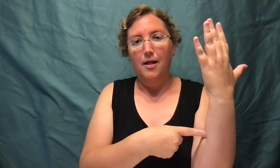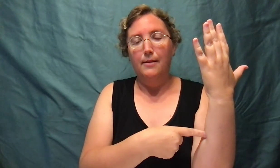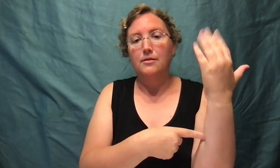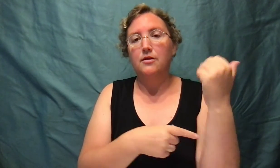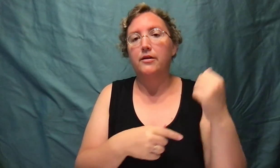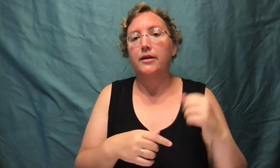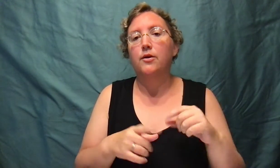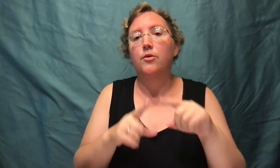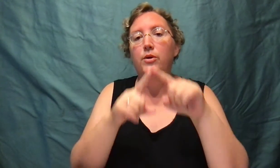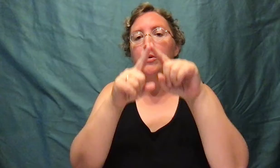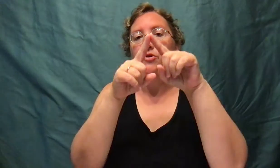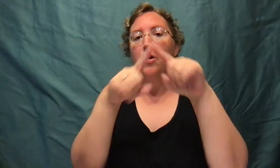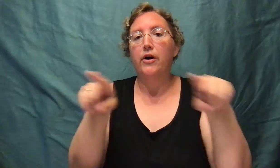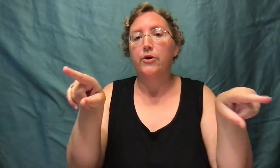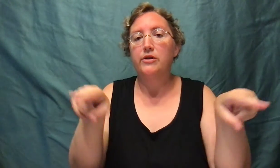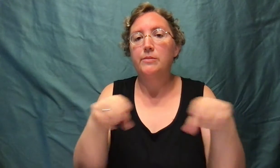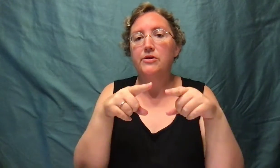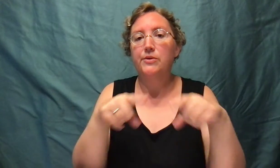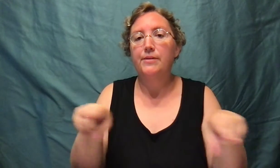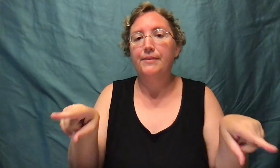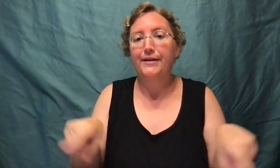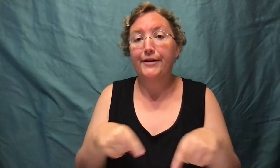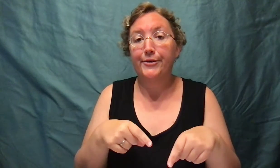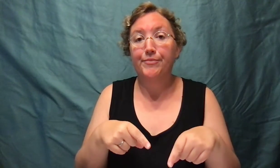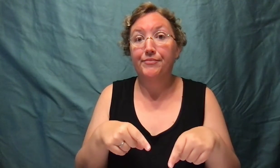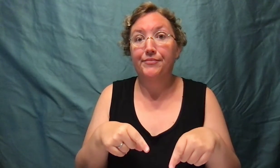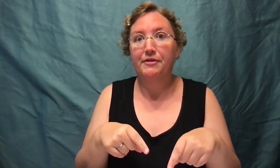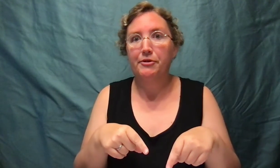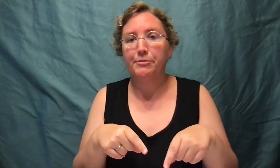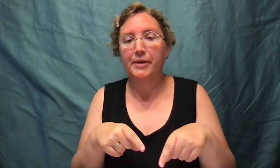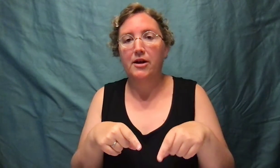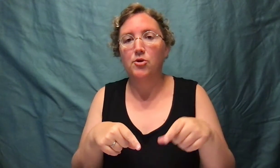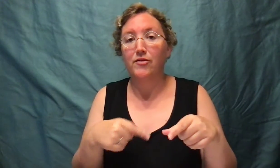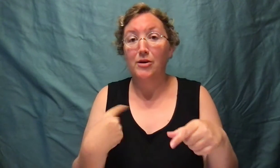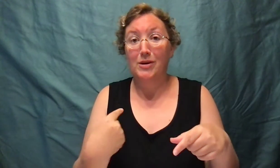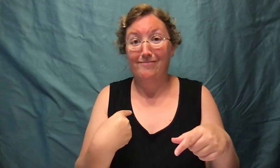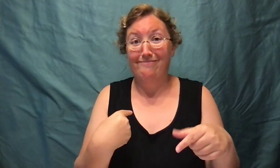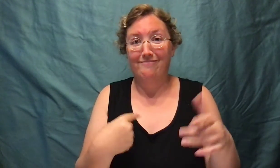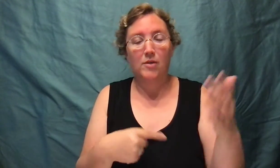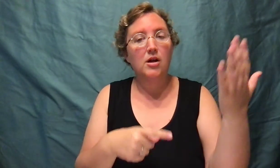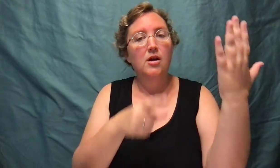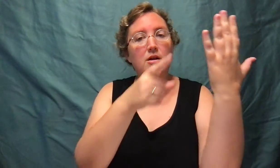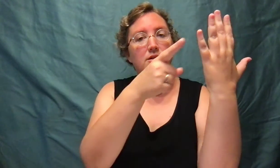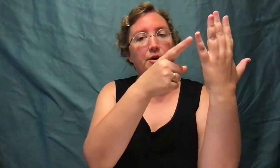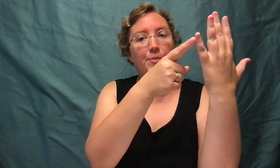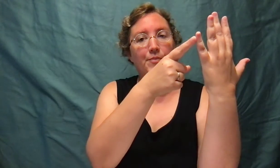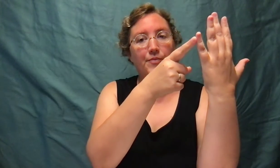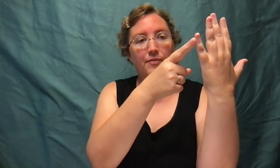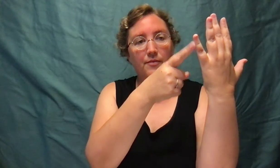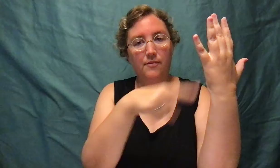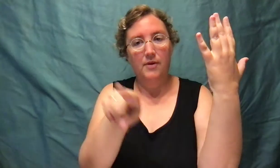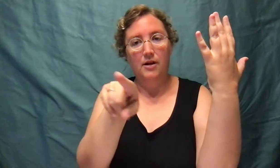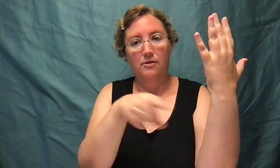That's looking like we would draw a Christmas tree, like, if you can't draw very well. So,